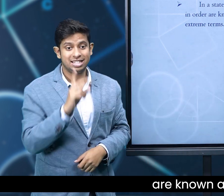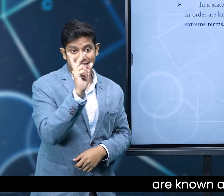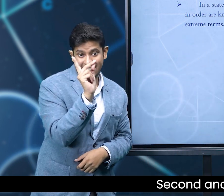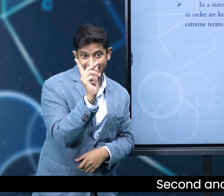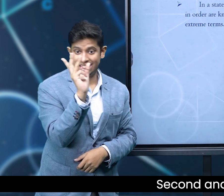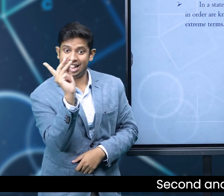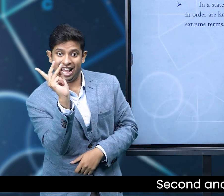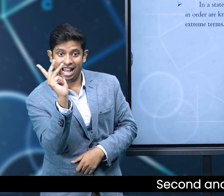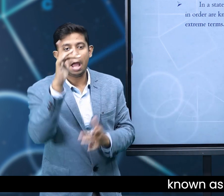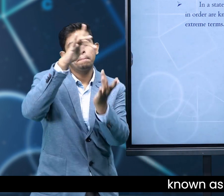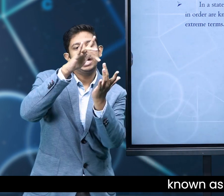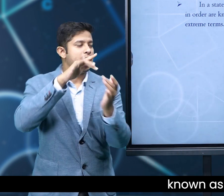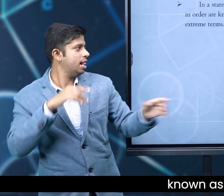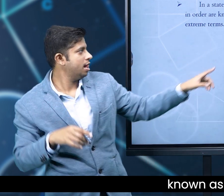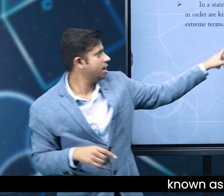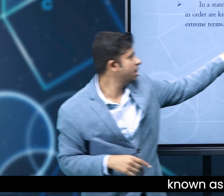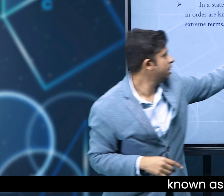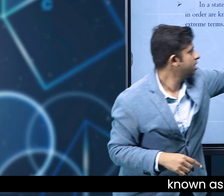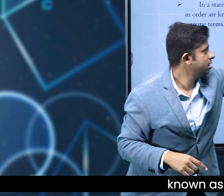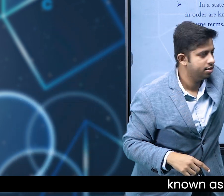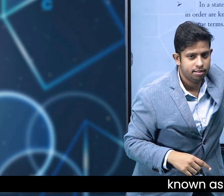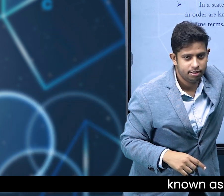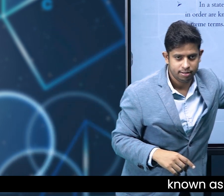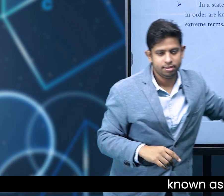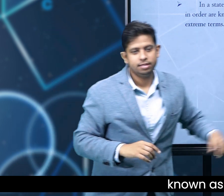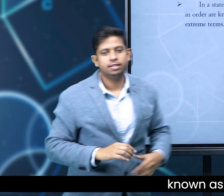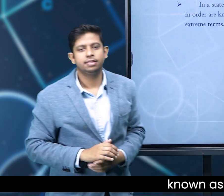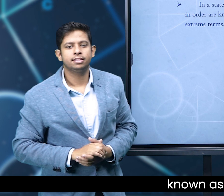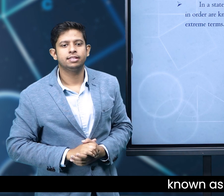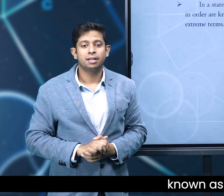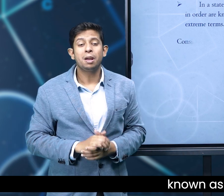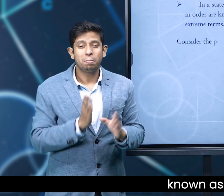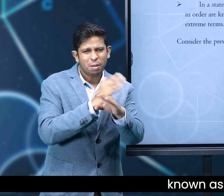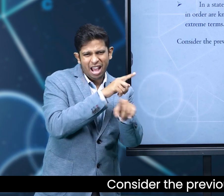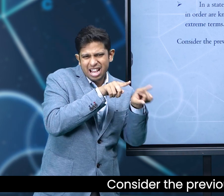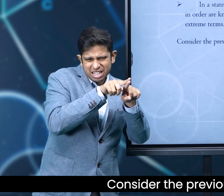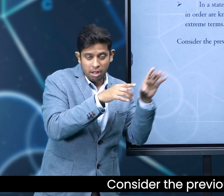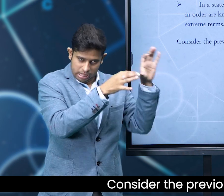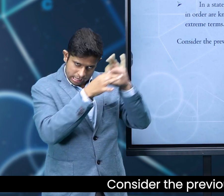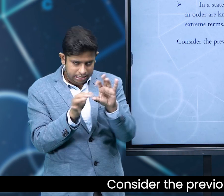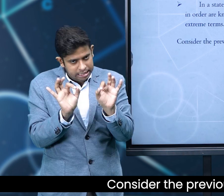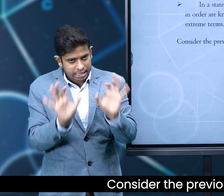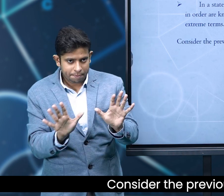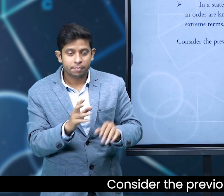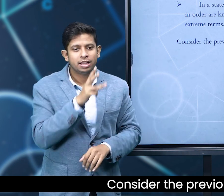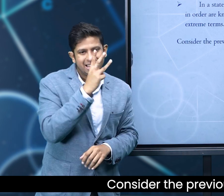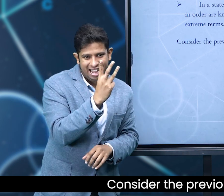Second and third terms are known as middle terms. Consider the previous example.